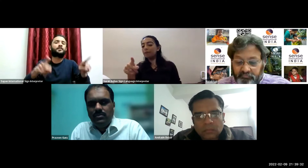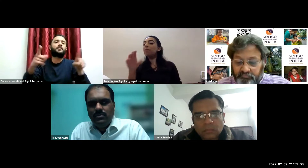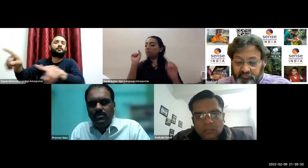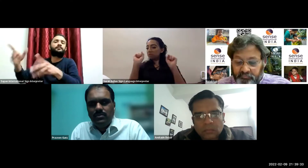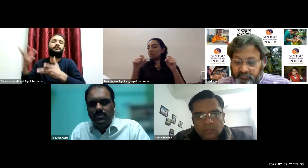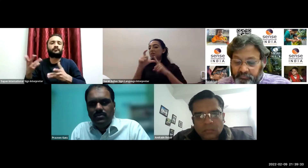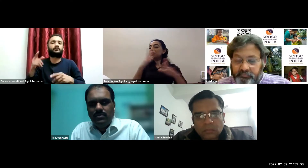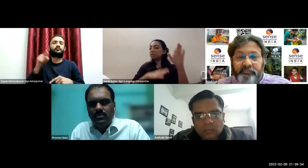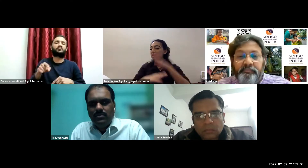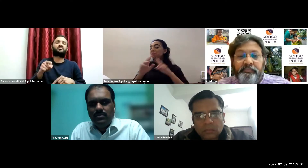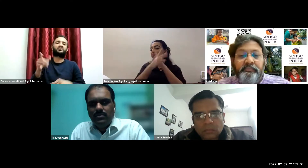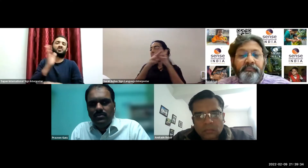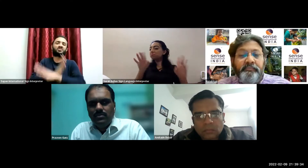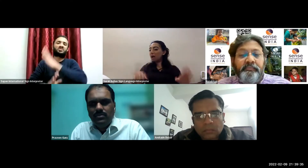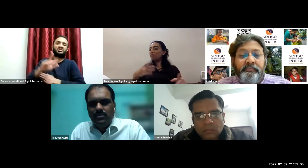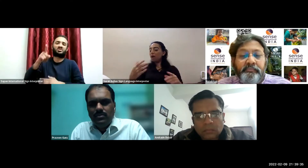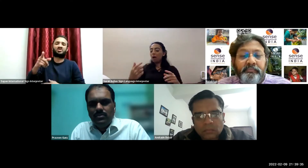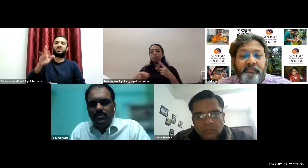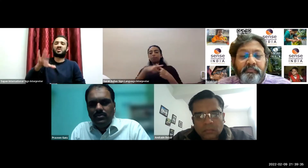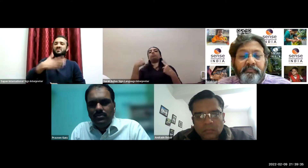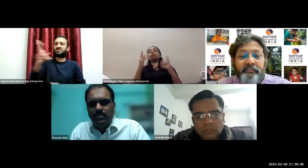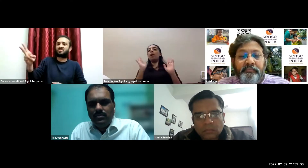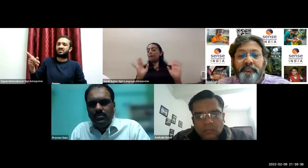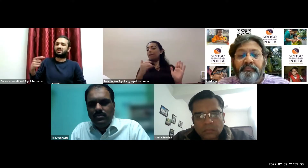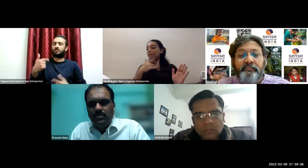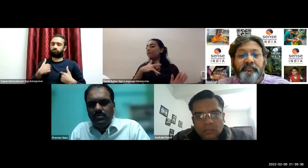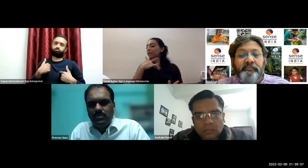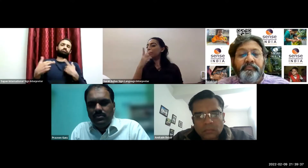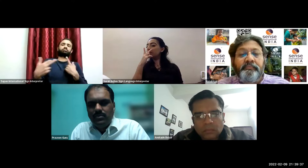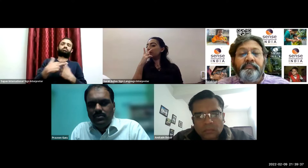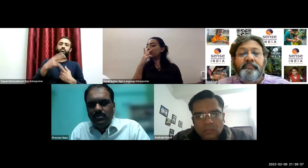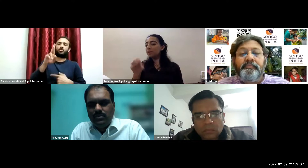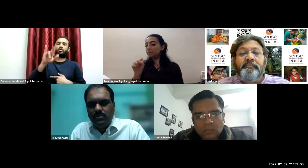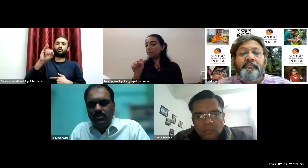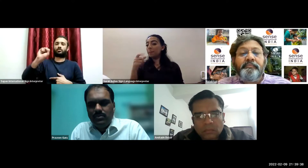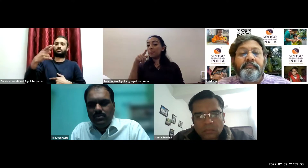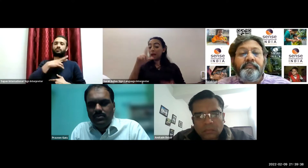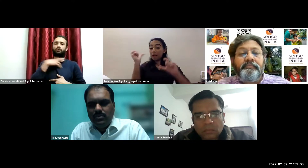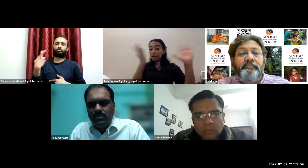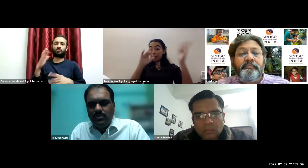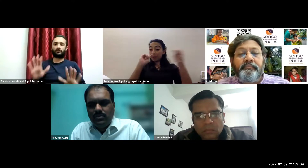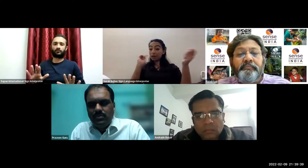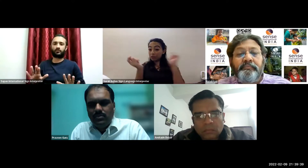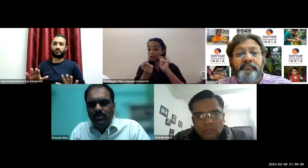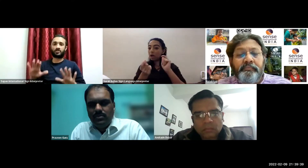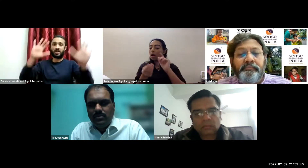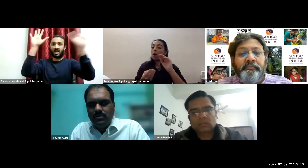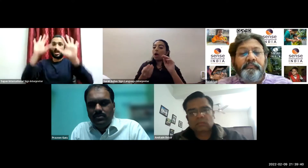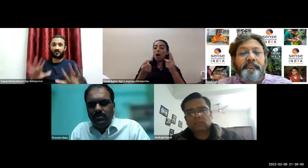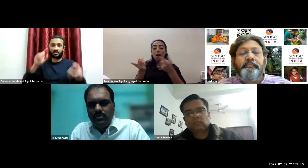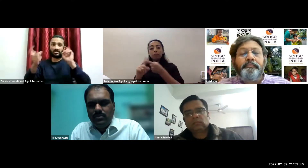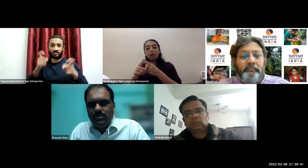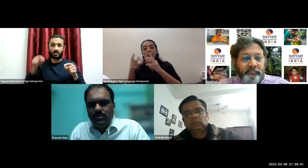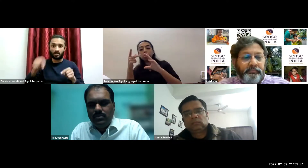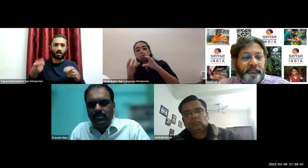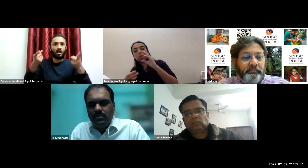us in very adverse manner, as we all see. And that leads to further poverty because many of our disabled friends are involved